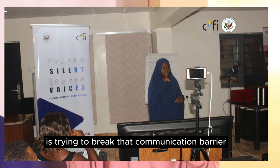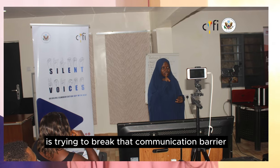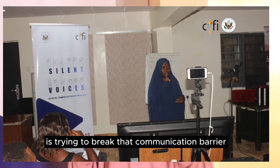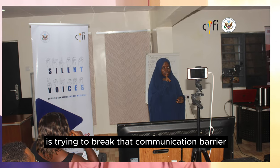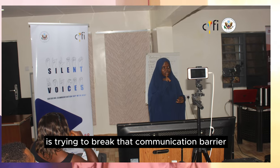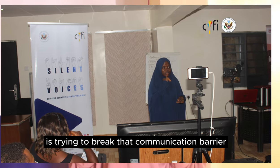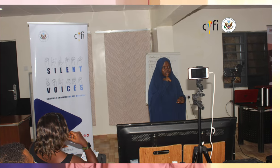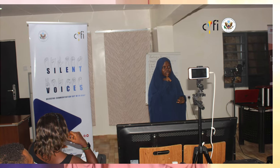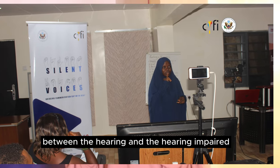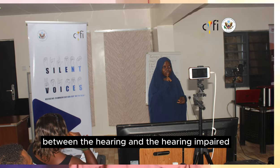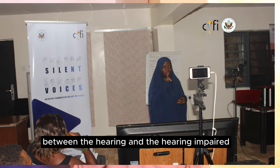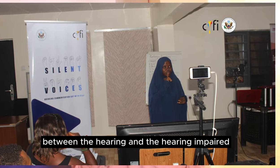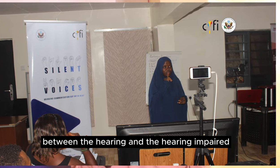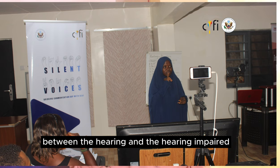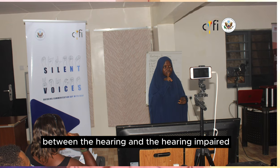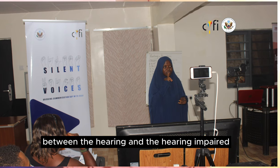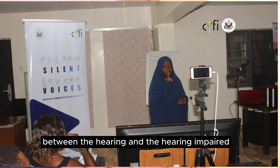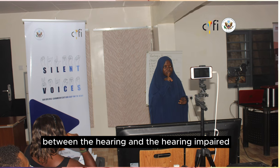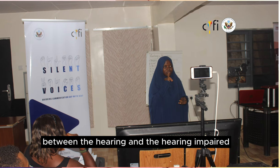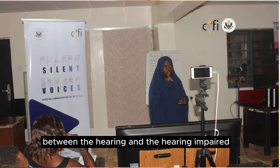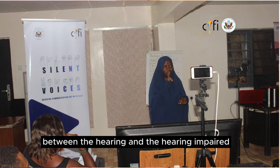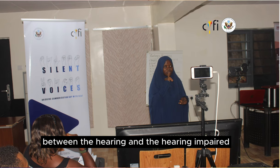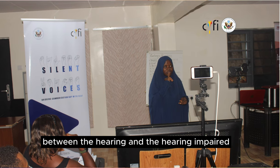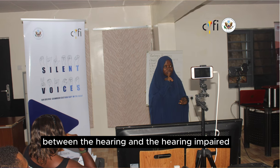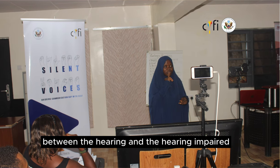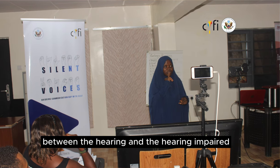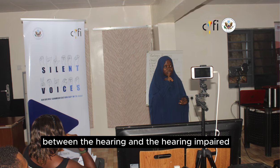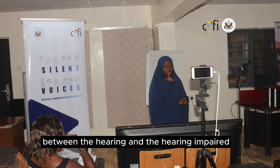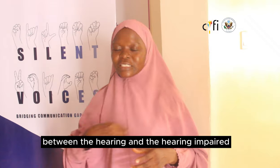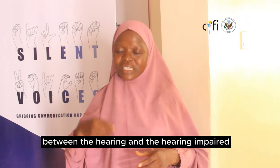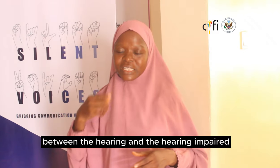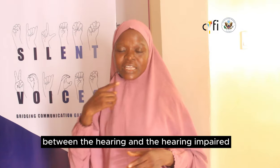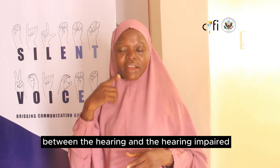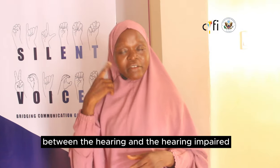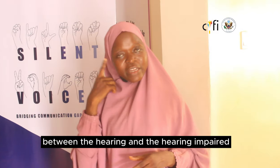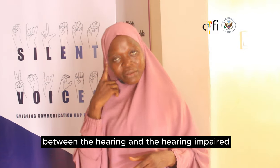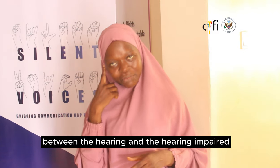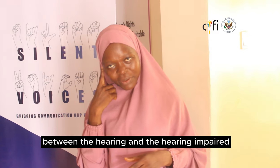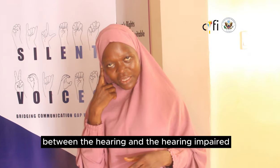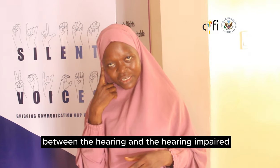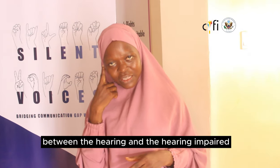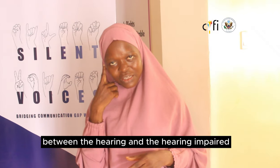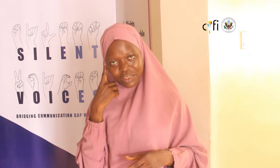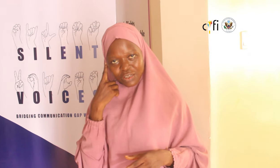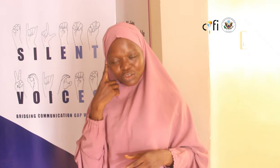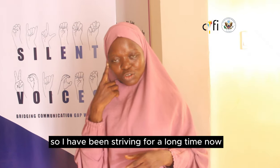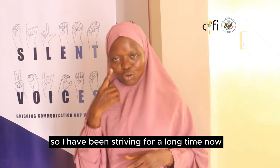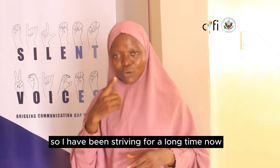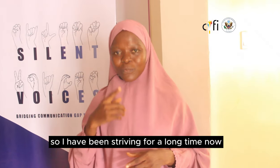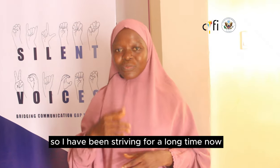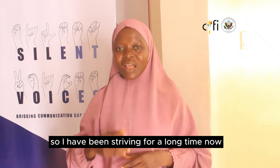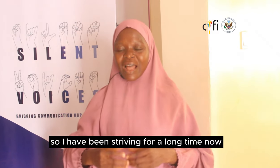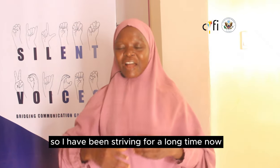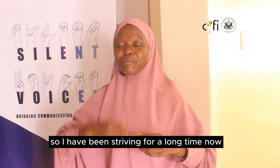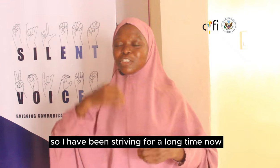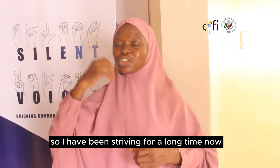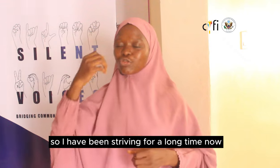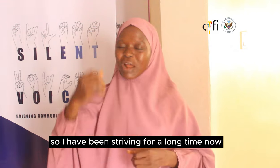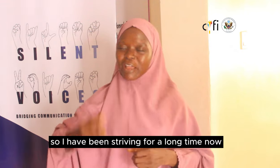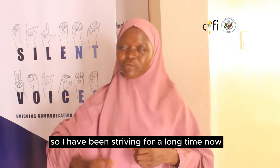barrier between the hearing and the hearing impaired. So I have been striving